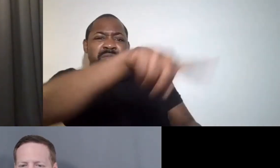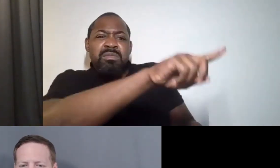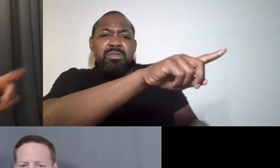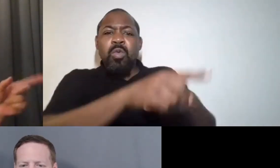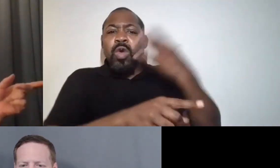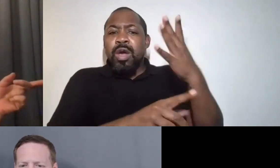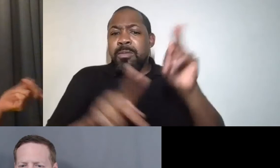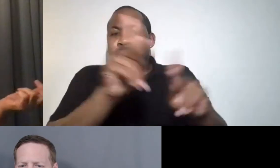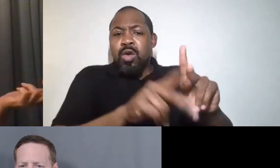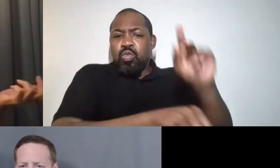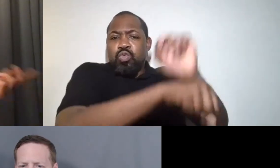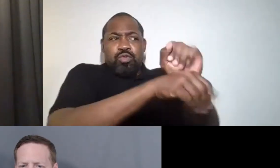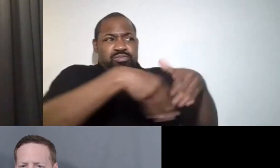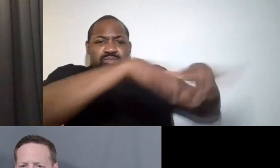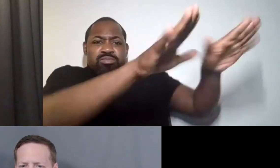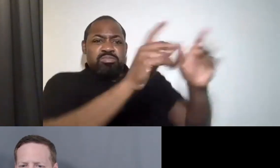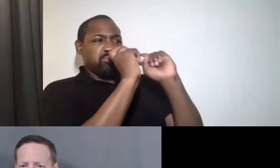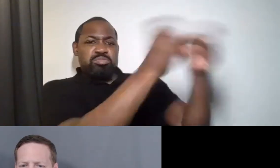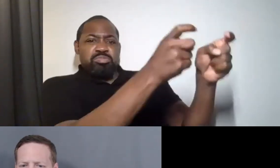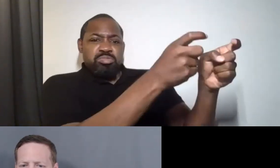that that's going to affect people's willingness,